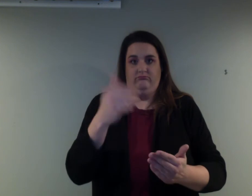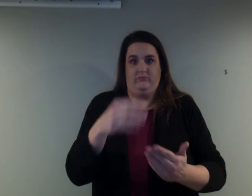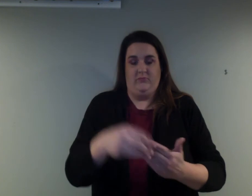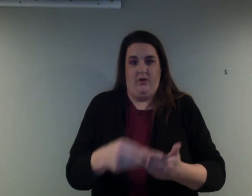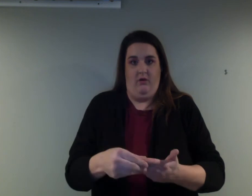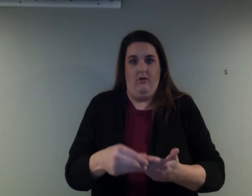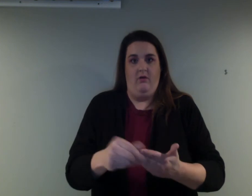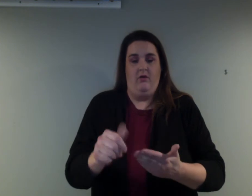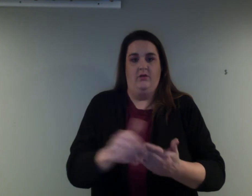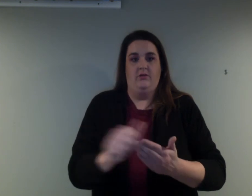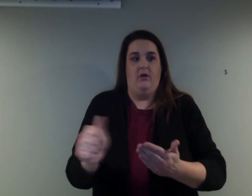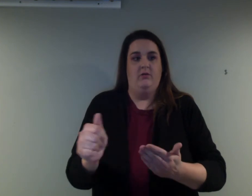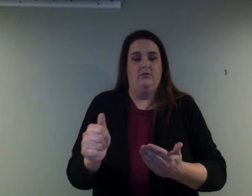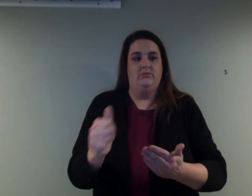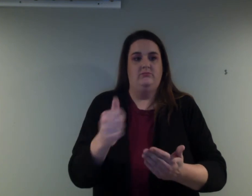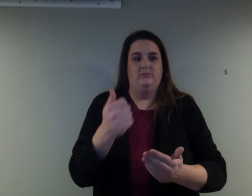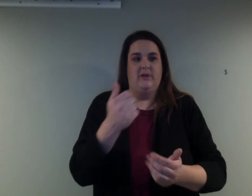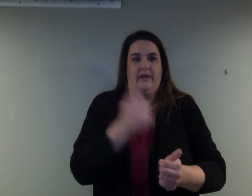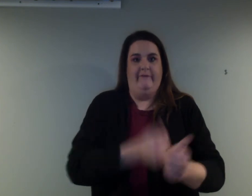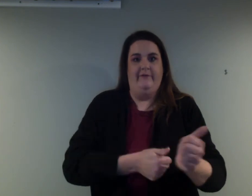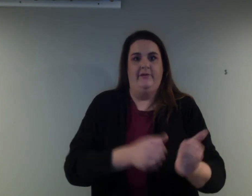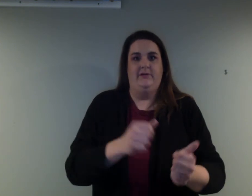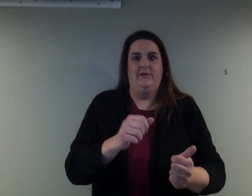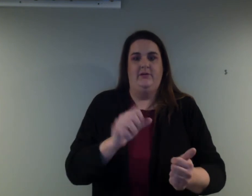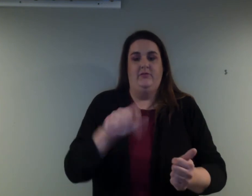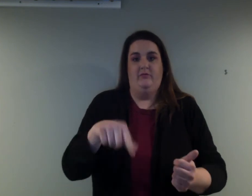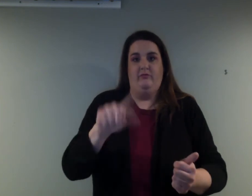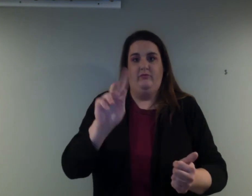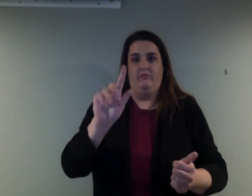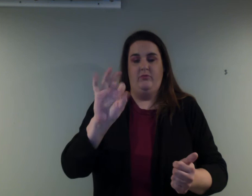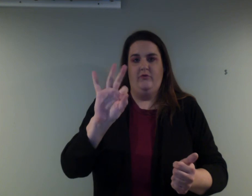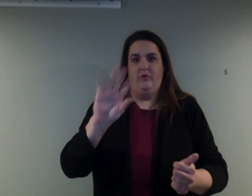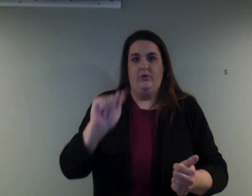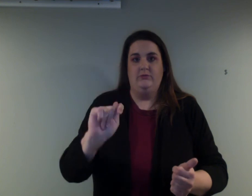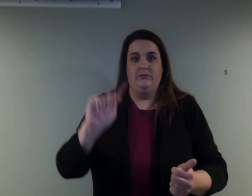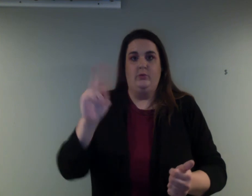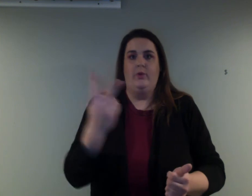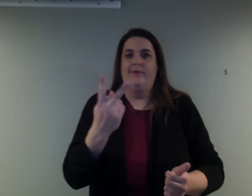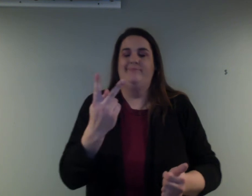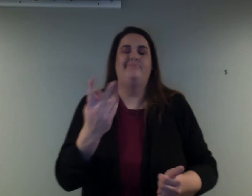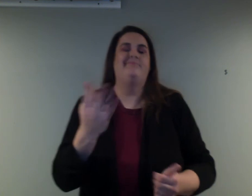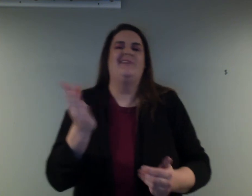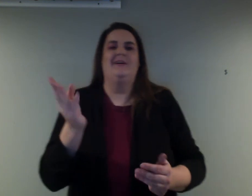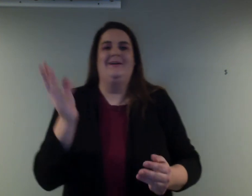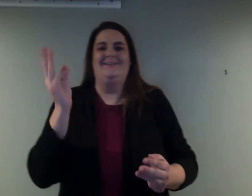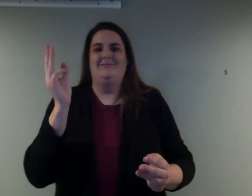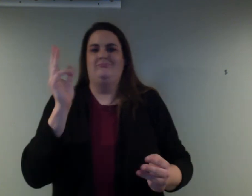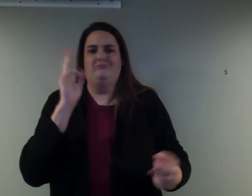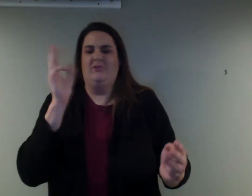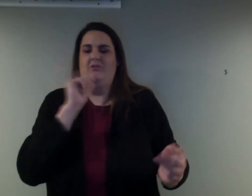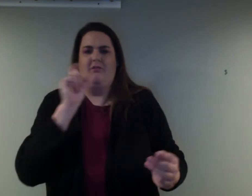about the cost of labor, because Mr. Jones is going to do all the work himself.